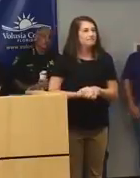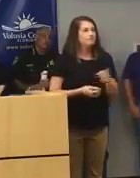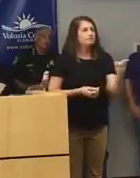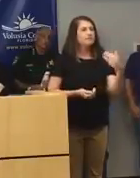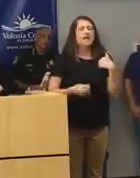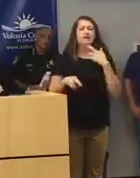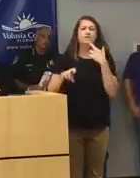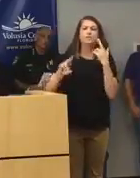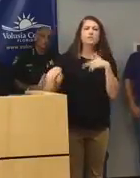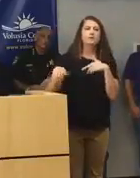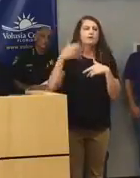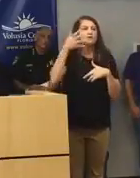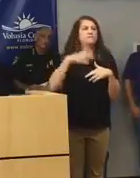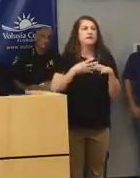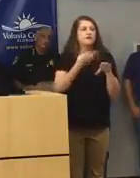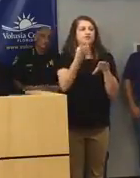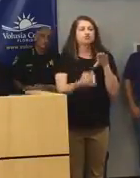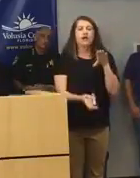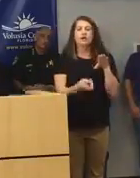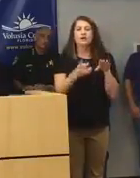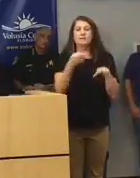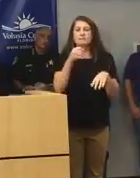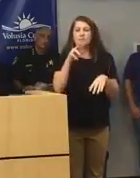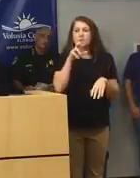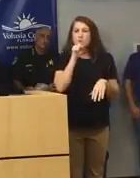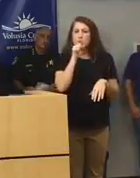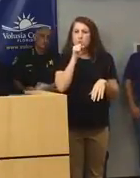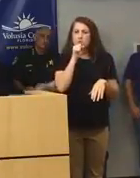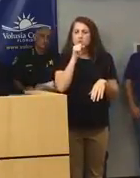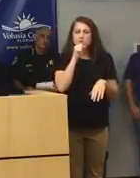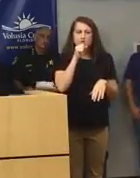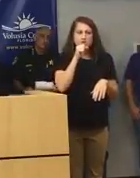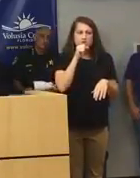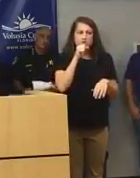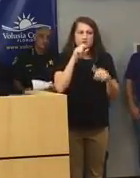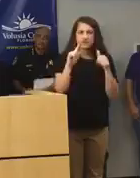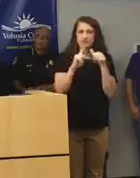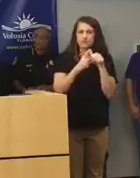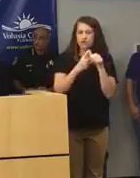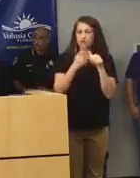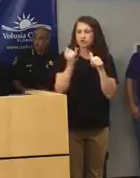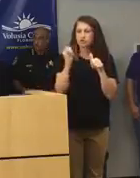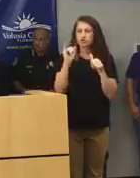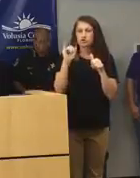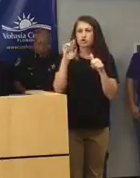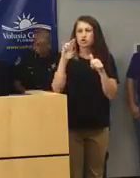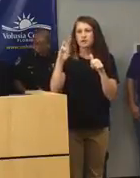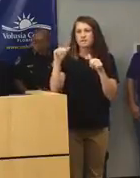We have reports of a man drowning in Port Orange. Is that our first Irma death?